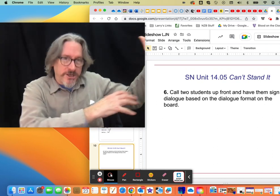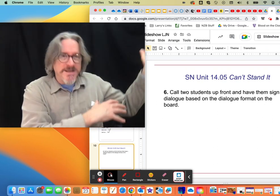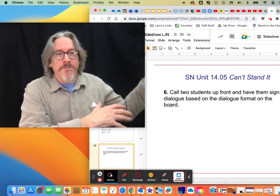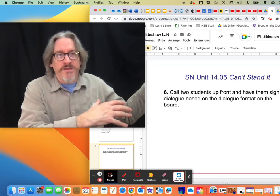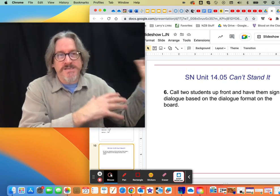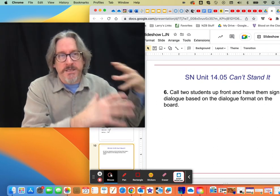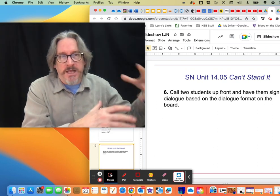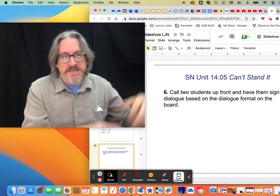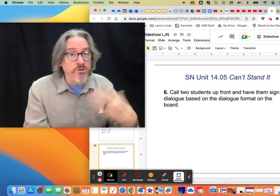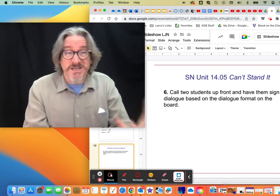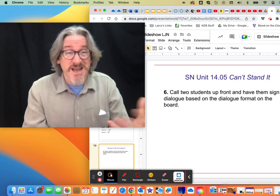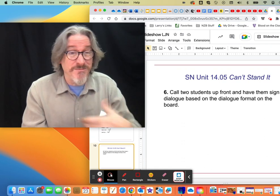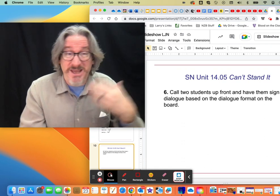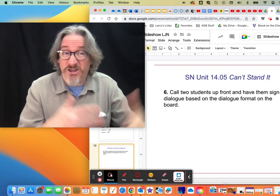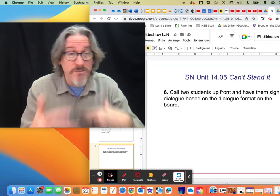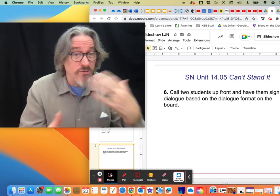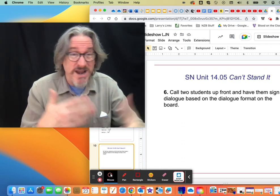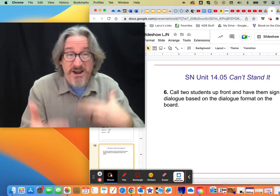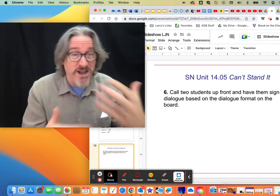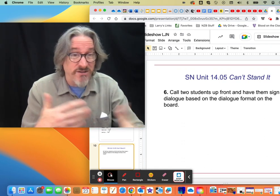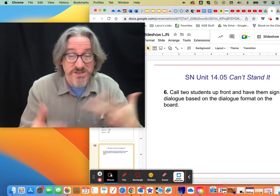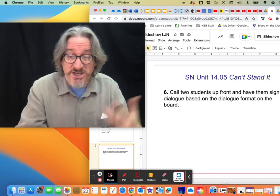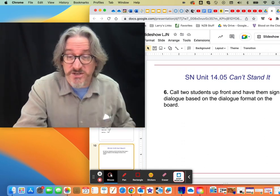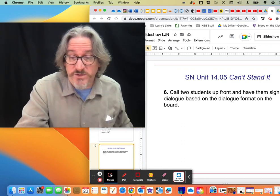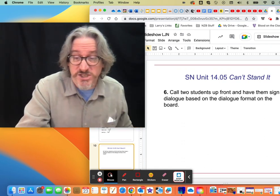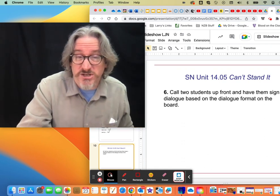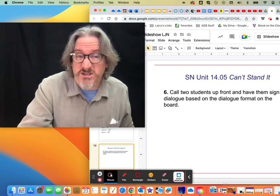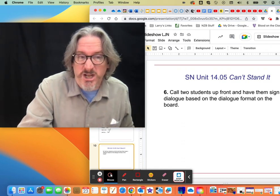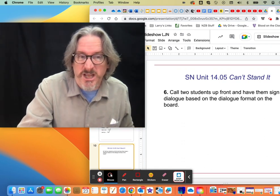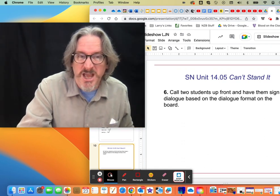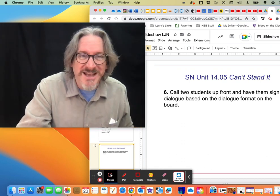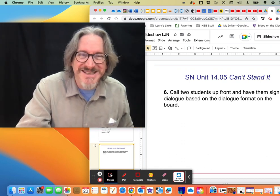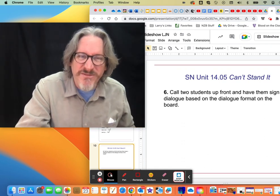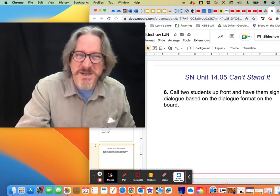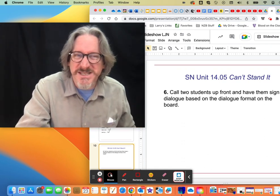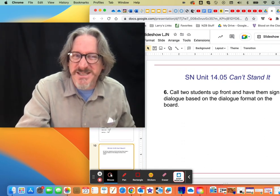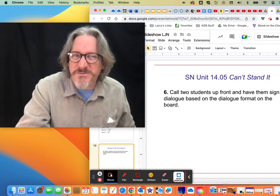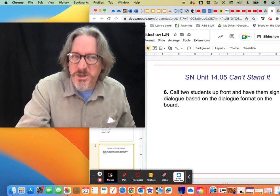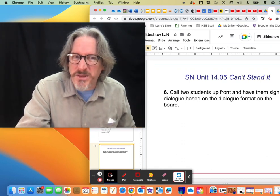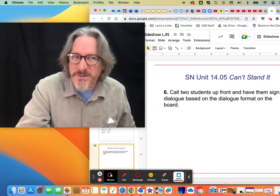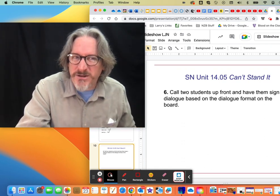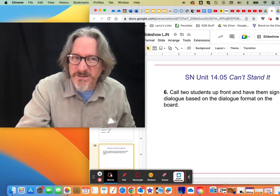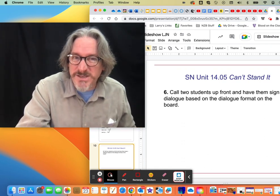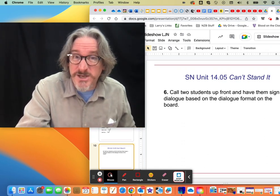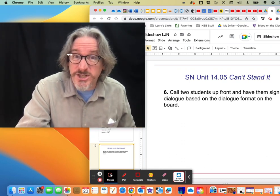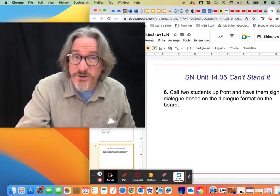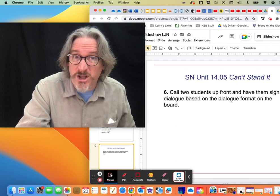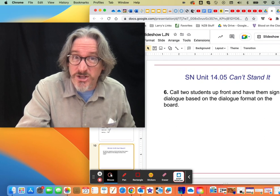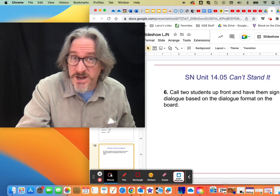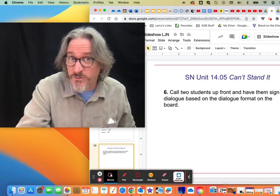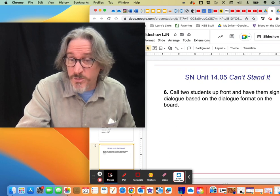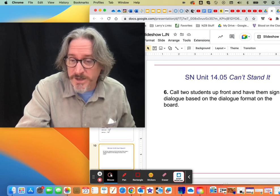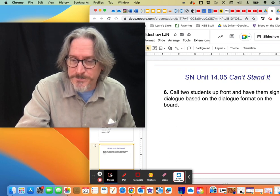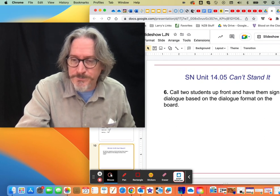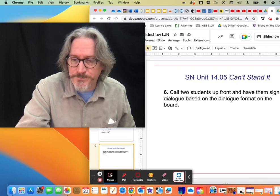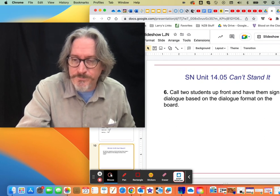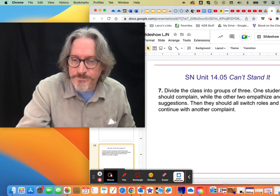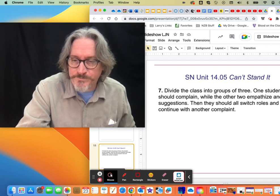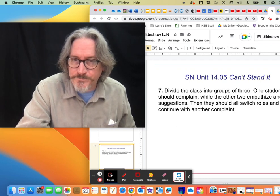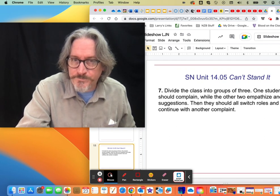So we could demo this in class. Most of the time, it'll come right out of conversation if we just start talking. Because everybody's got something to complain about, right? Especially if you're in college and have a